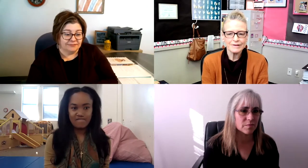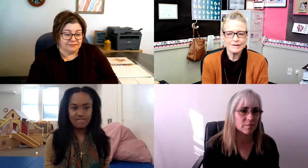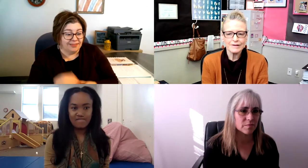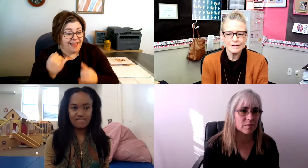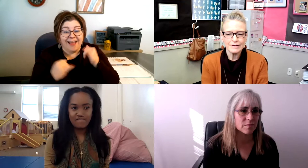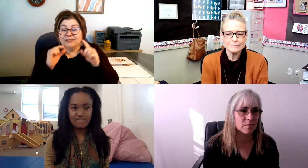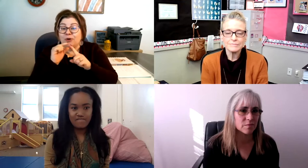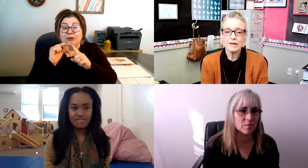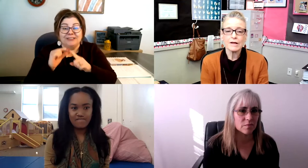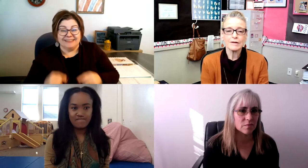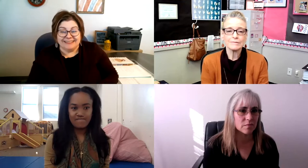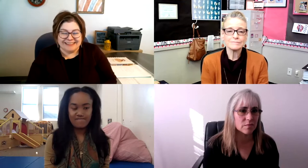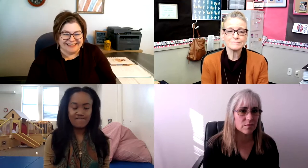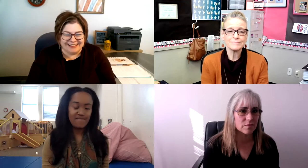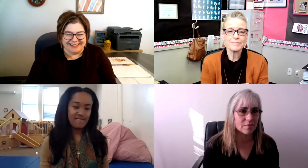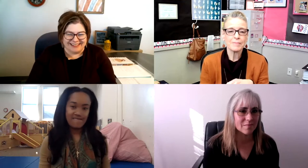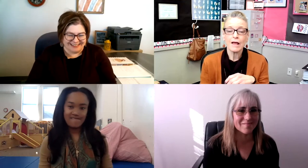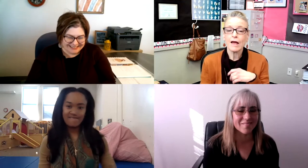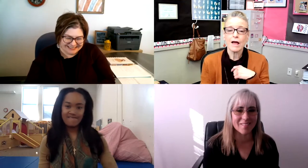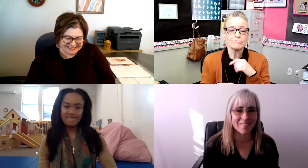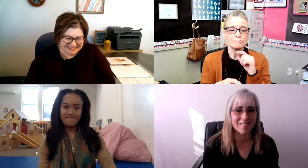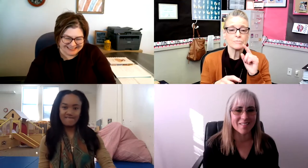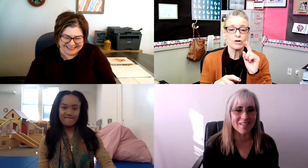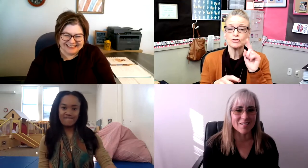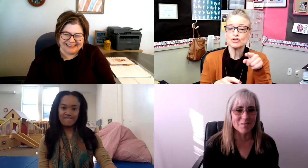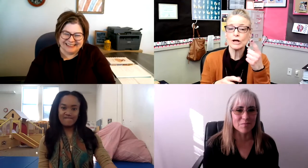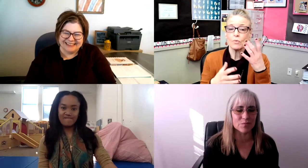something that you'd like them to remember? Any last words?